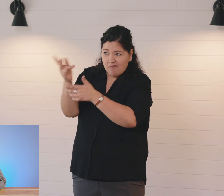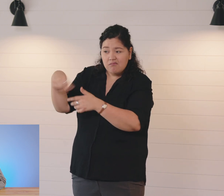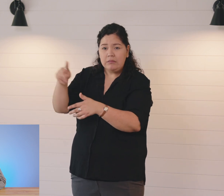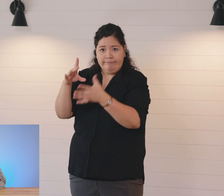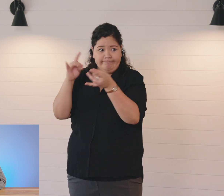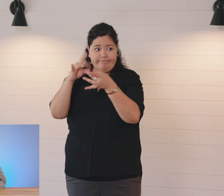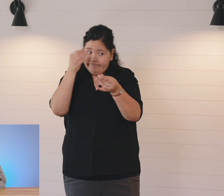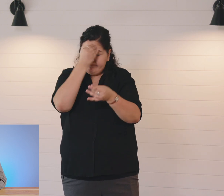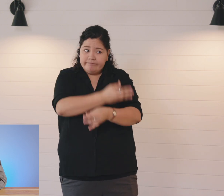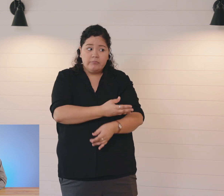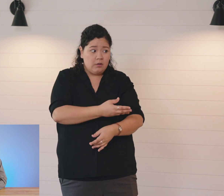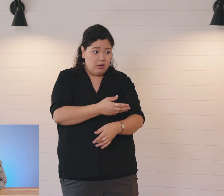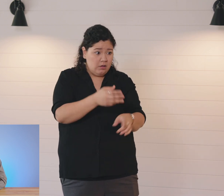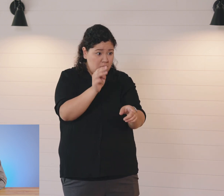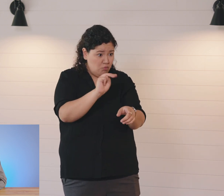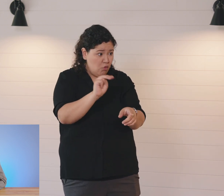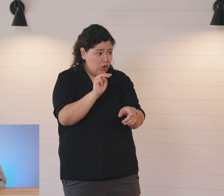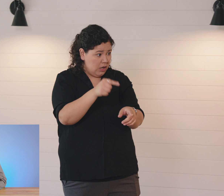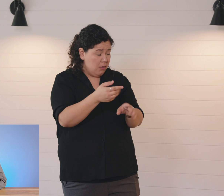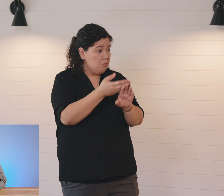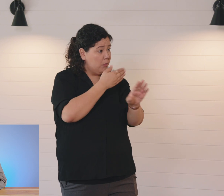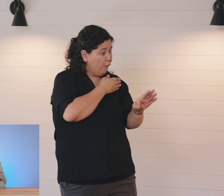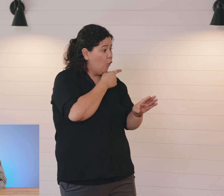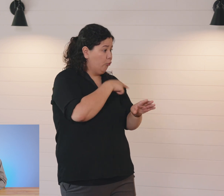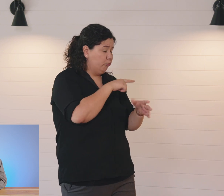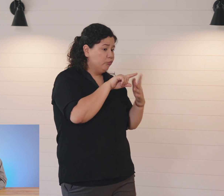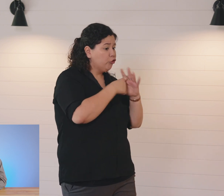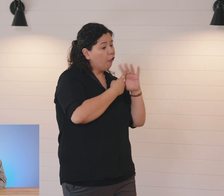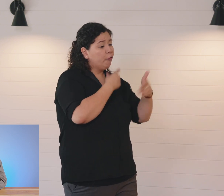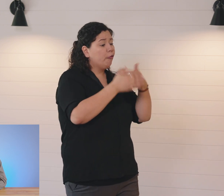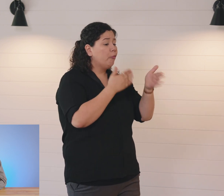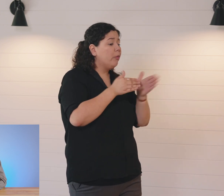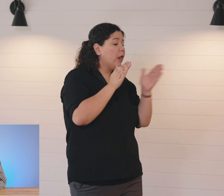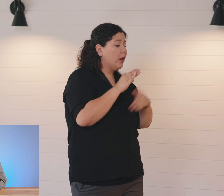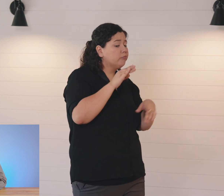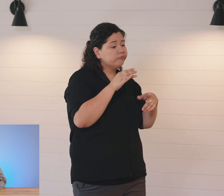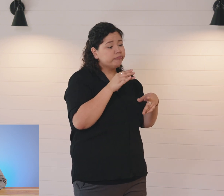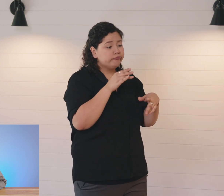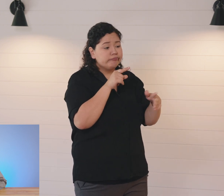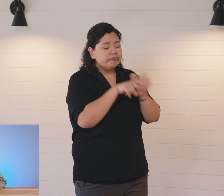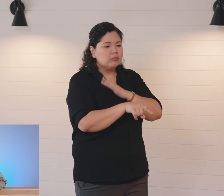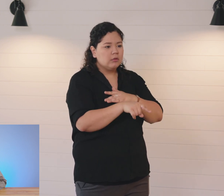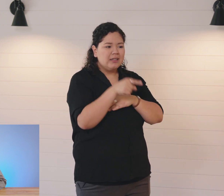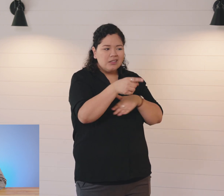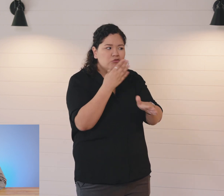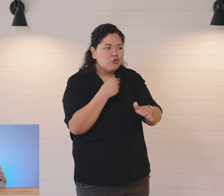out loud. They say, since Mordecai, before whom your downfall has started, Haman, is of Jewish origin, you can't stand against